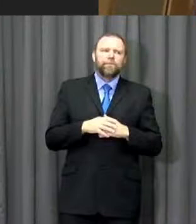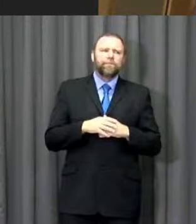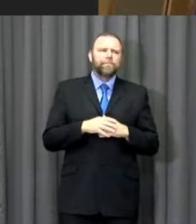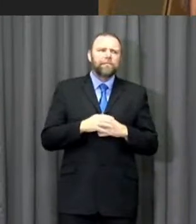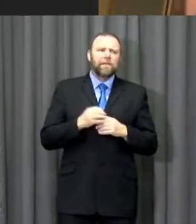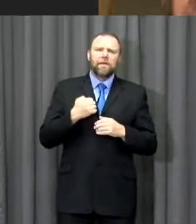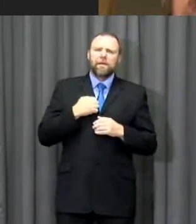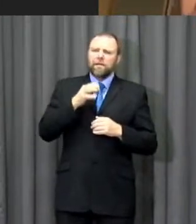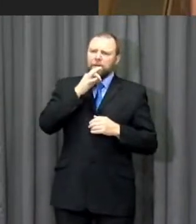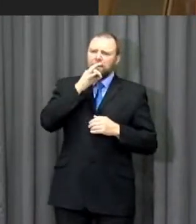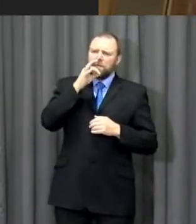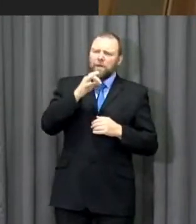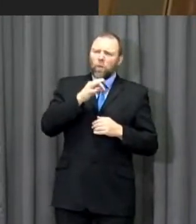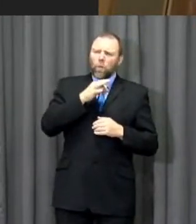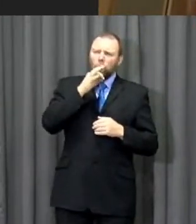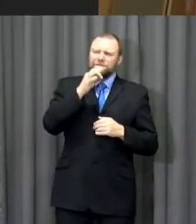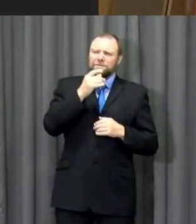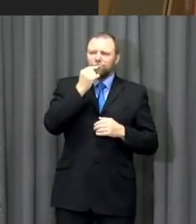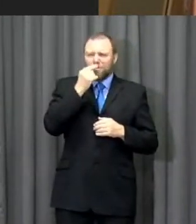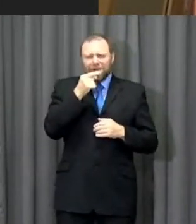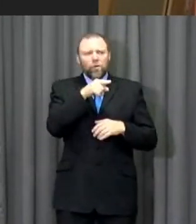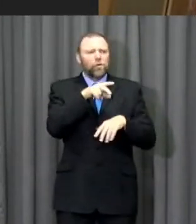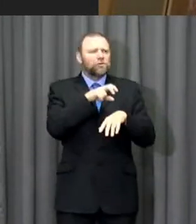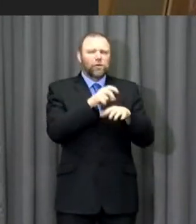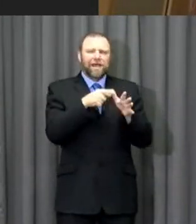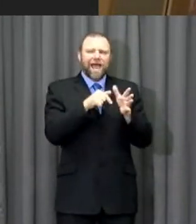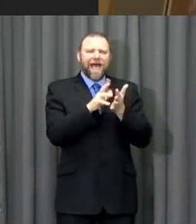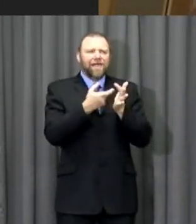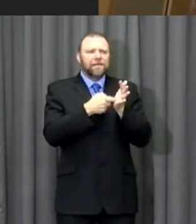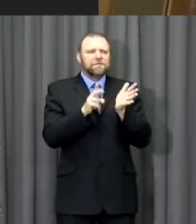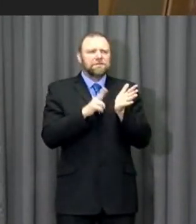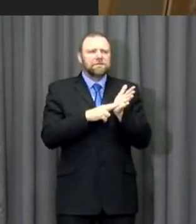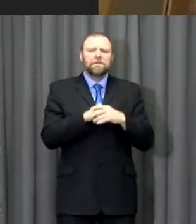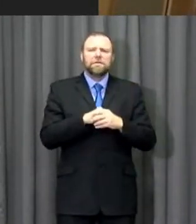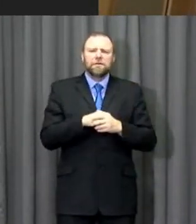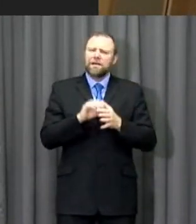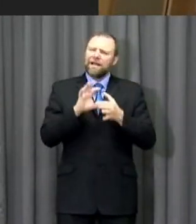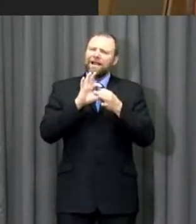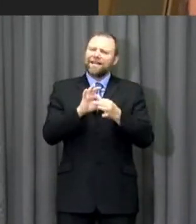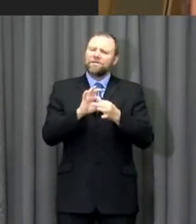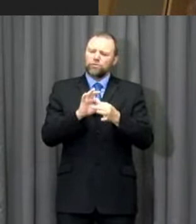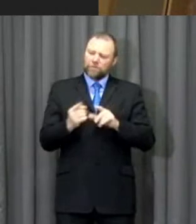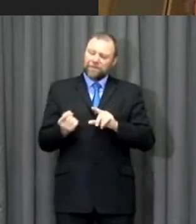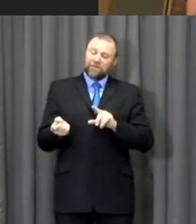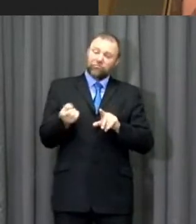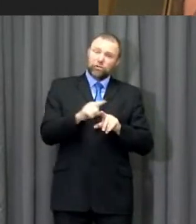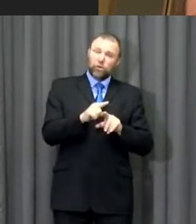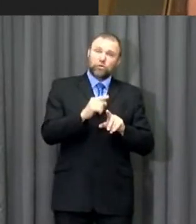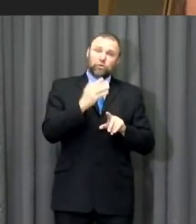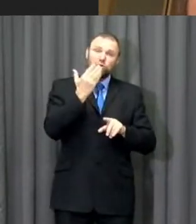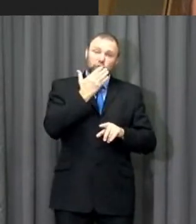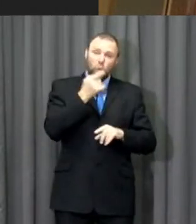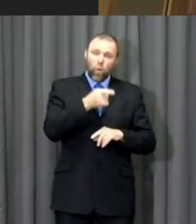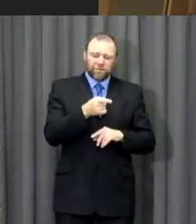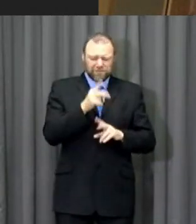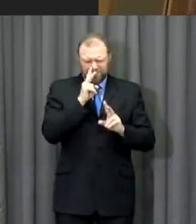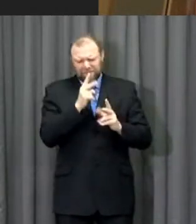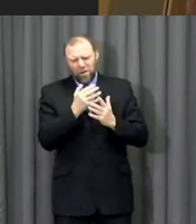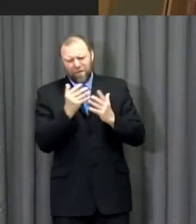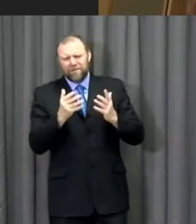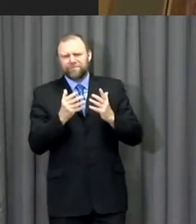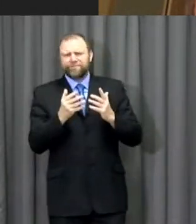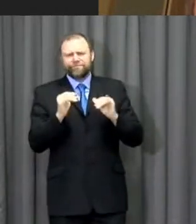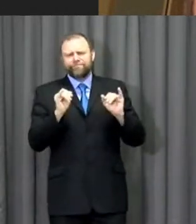probably for Dr. Atherton. Returning to the issue of schools, we've seen a lot of disturbing reports from parents worried about their young